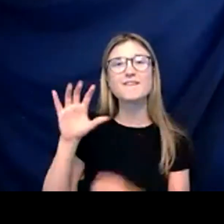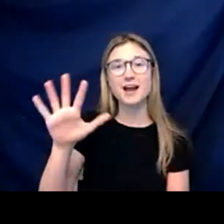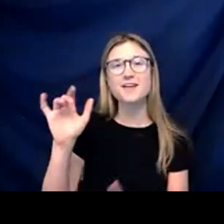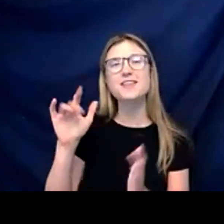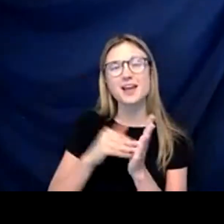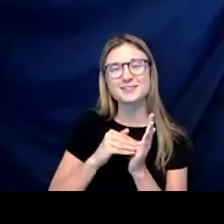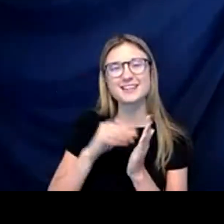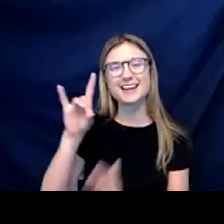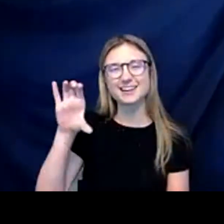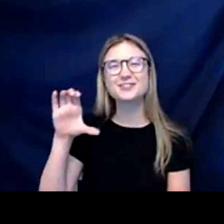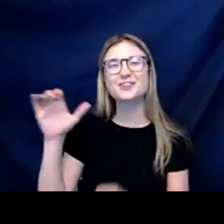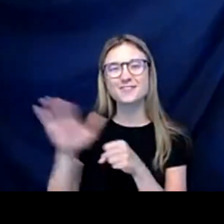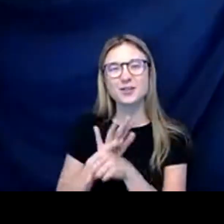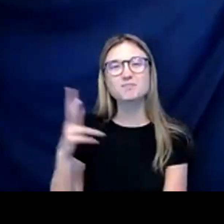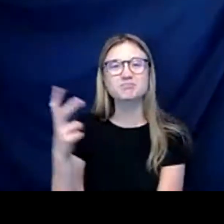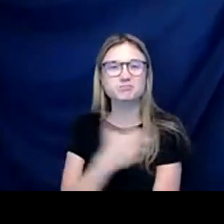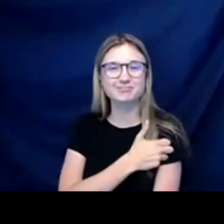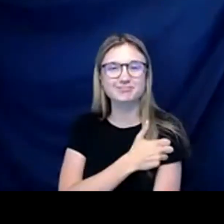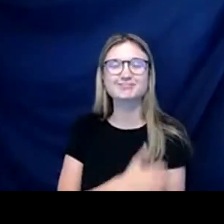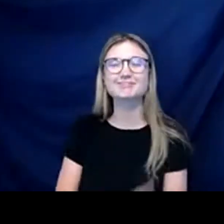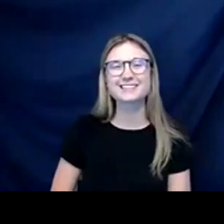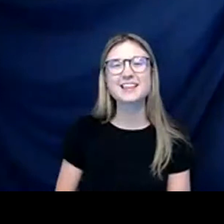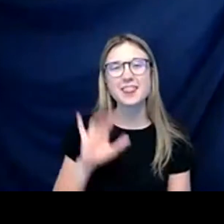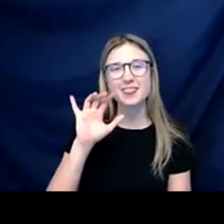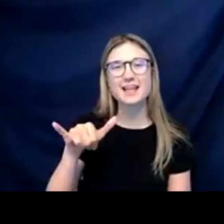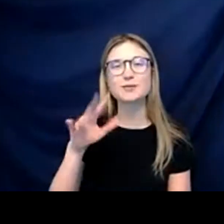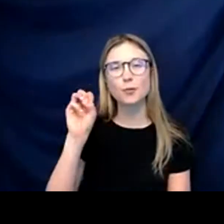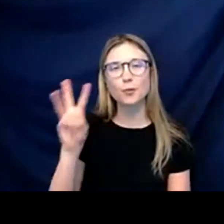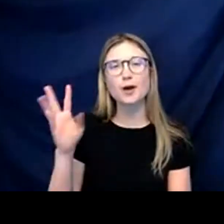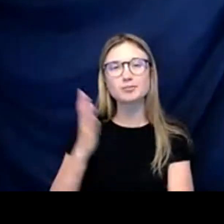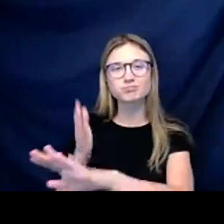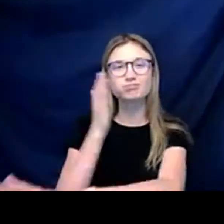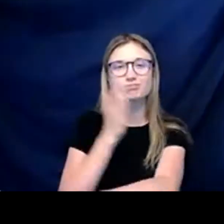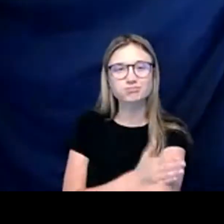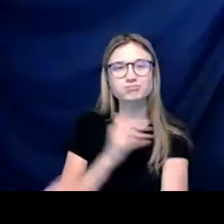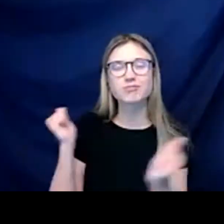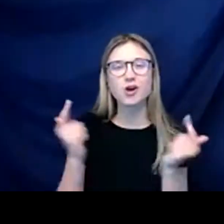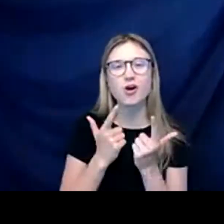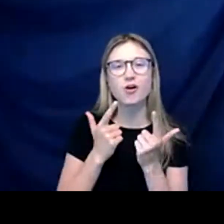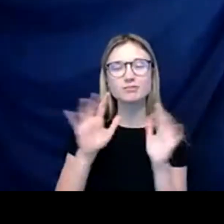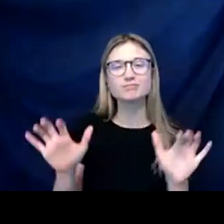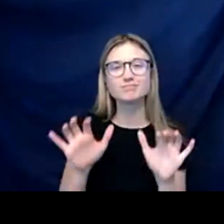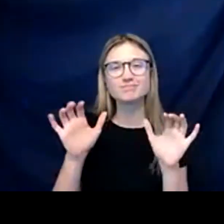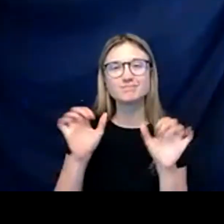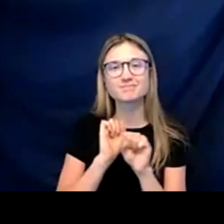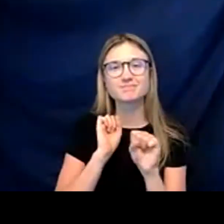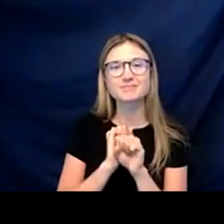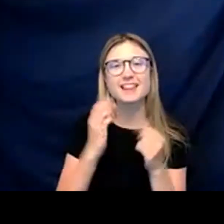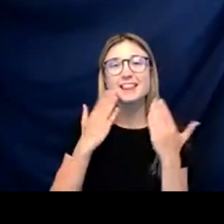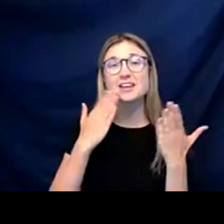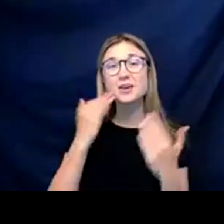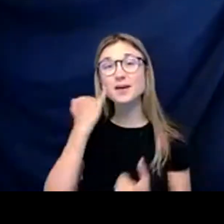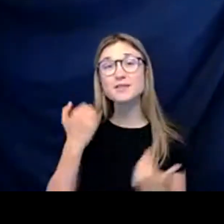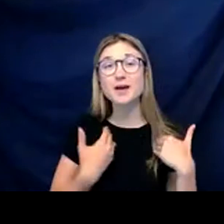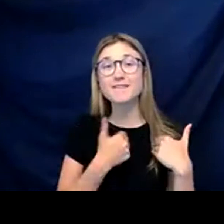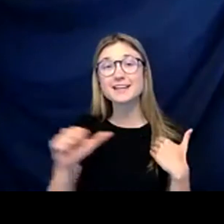consider that significant progress in all of these efforts. Thank you. If you have any questions, I'll be happy